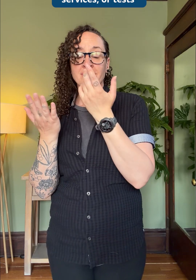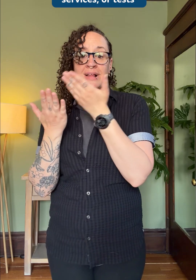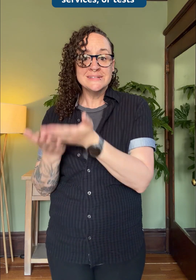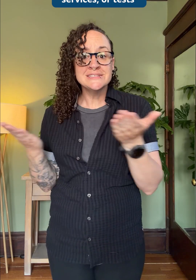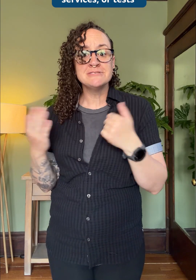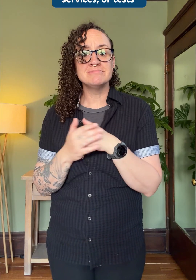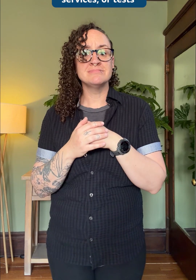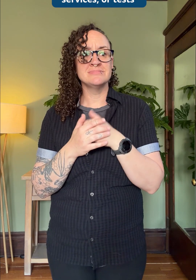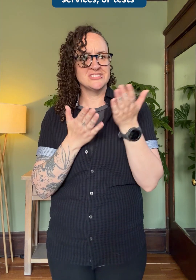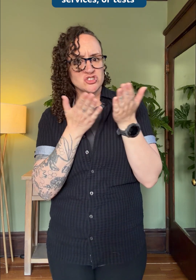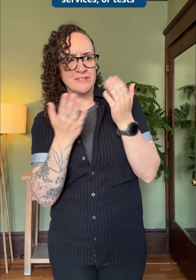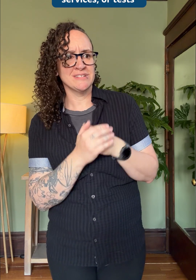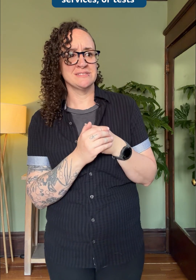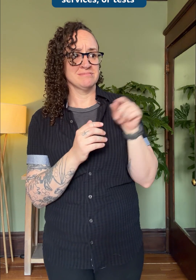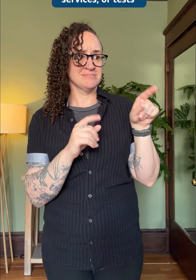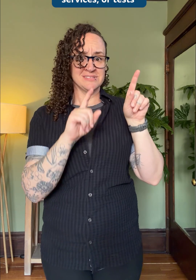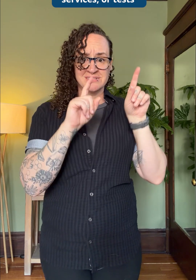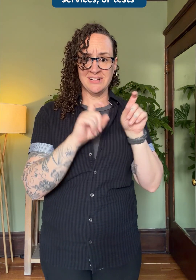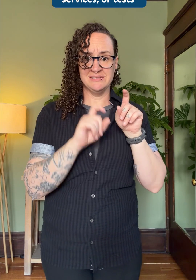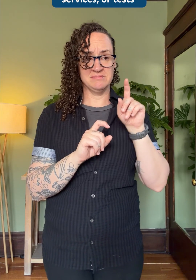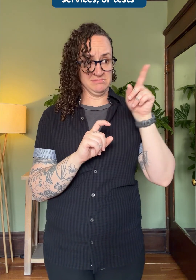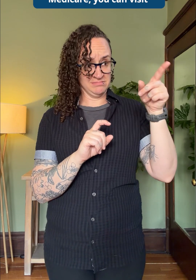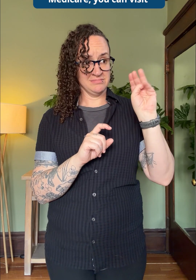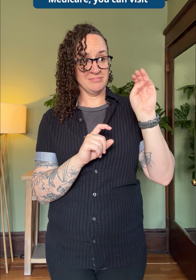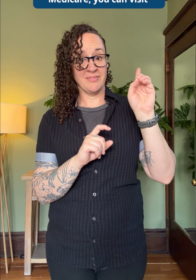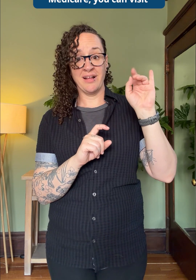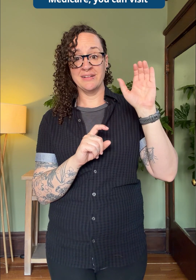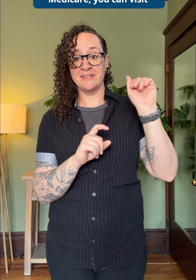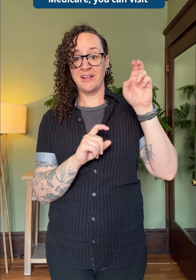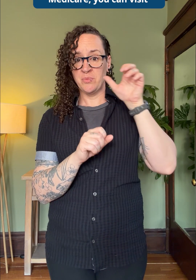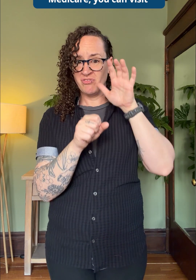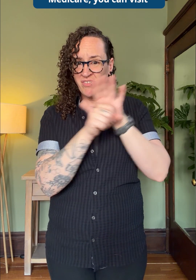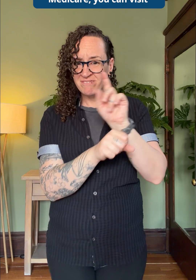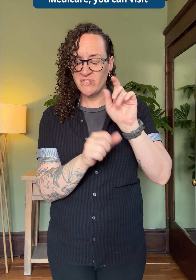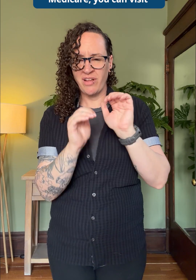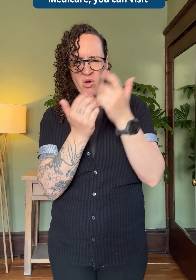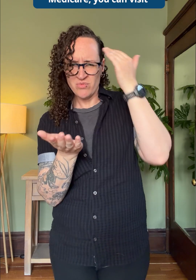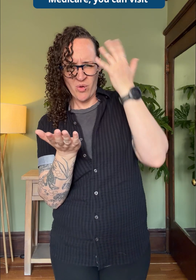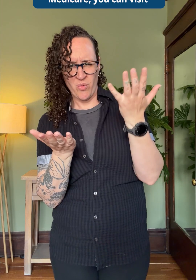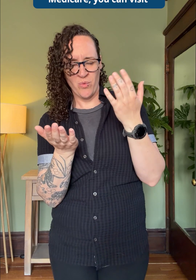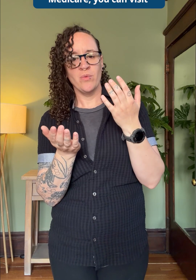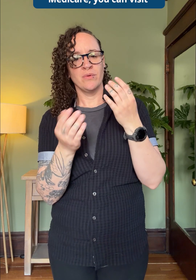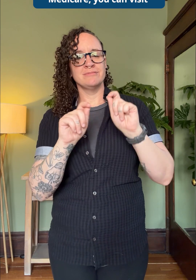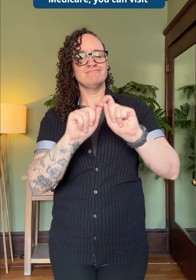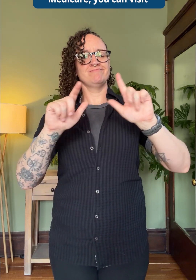To find out if these items or services or tests you need are covered under Medicare, you can